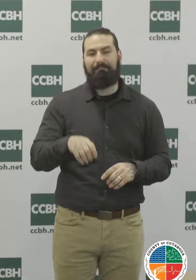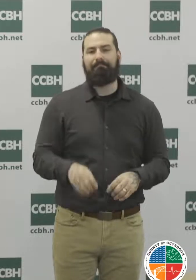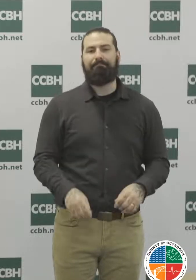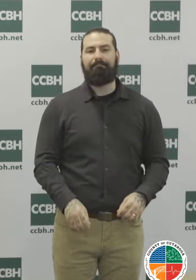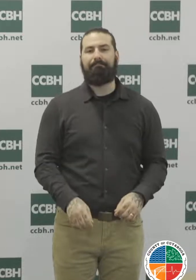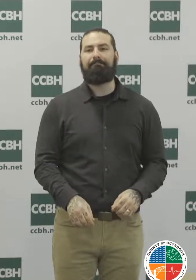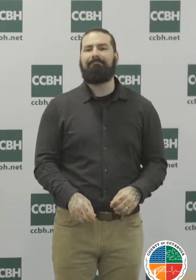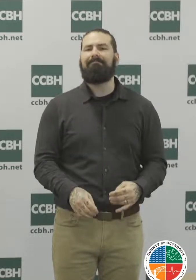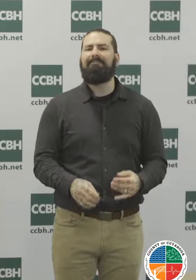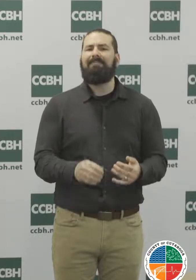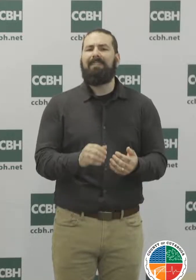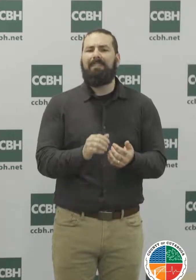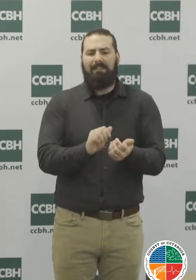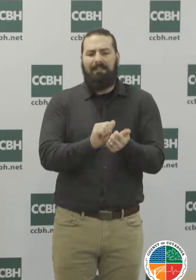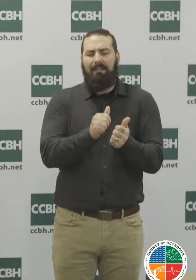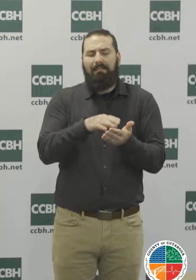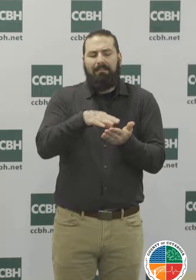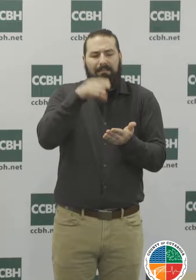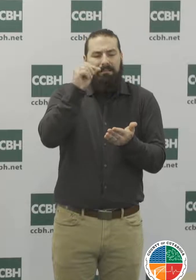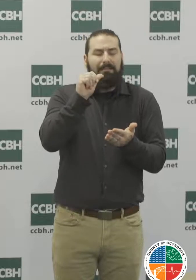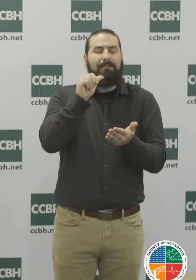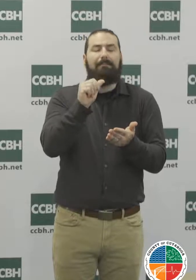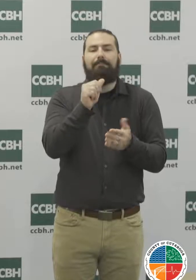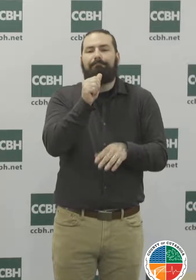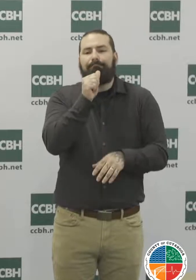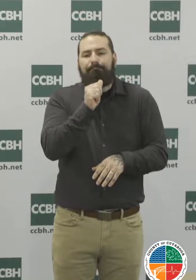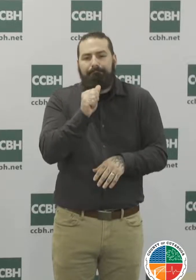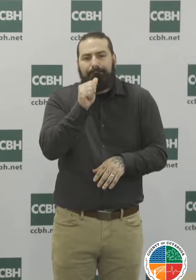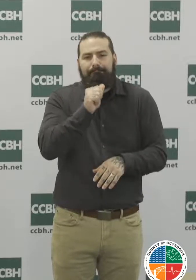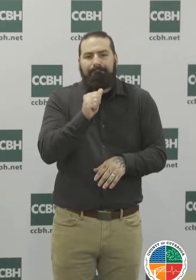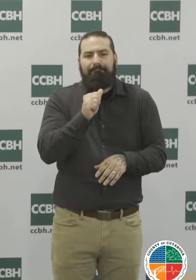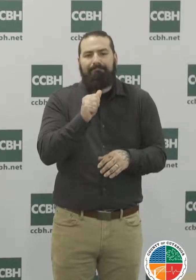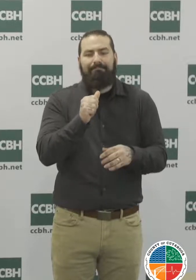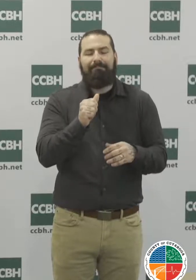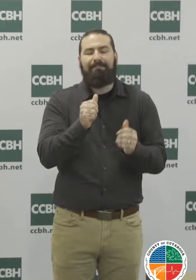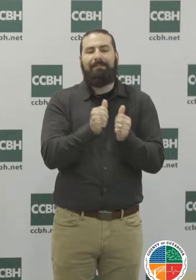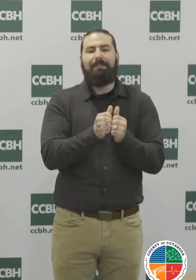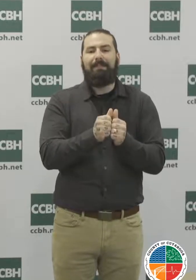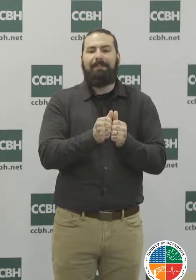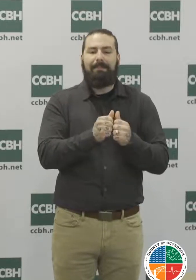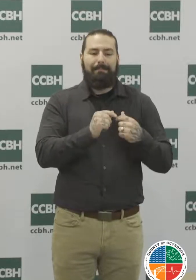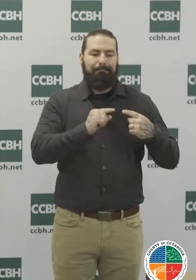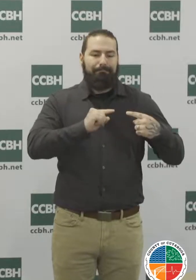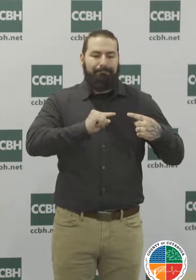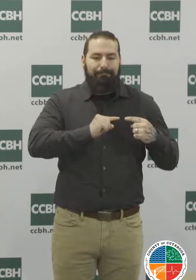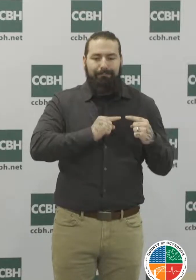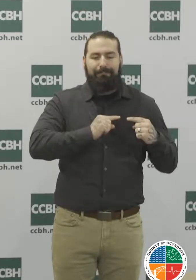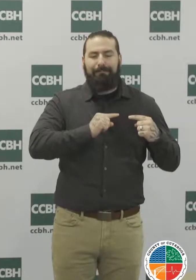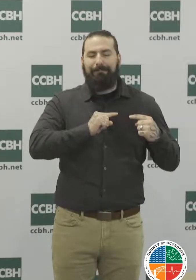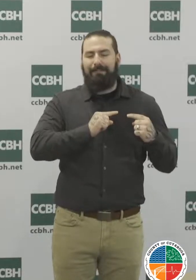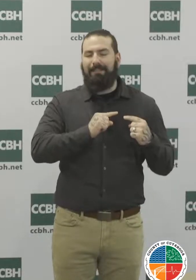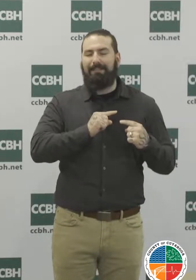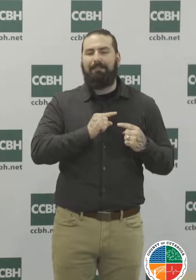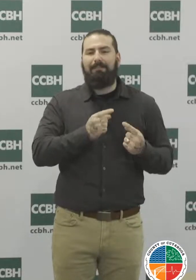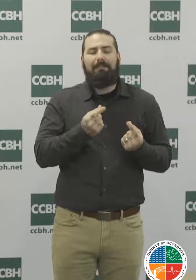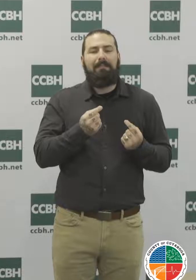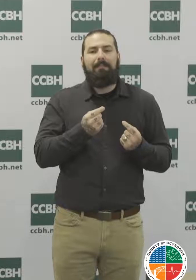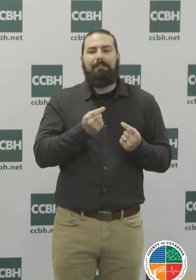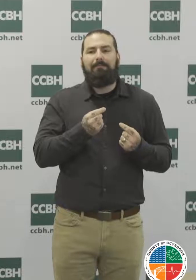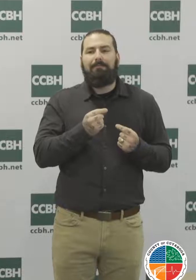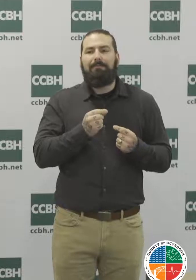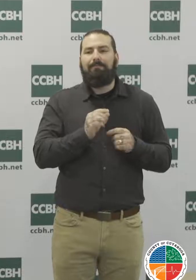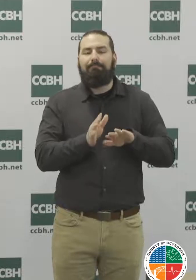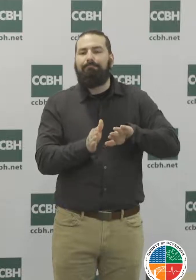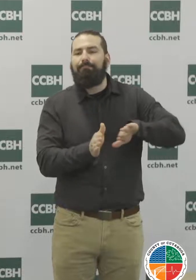The ways we've learned to cope with and survive the pain is to bury it, to suffer in